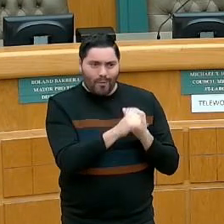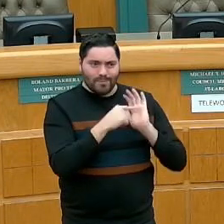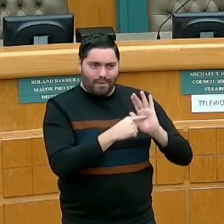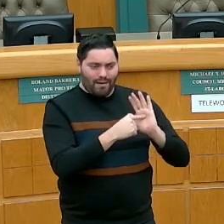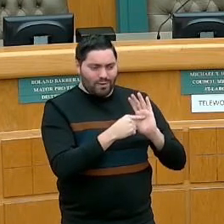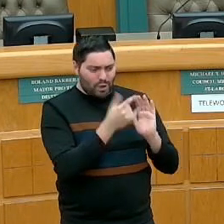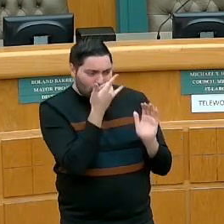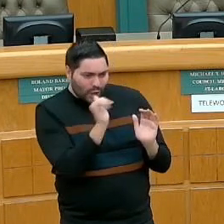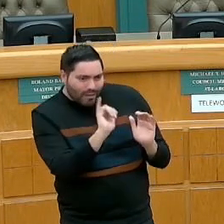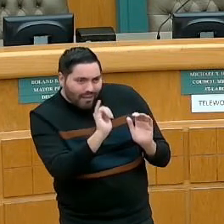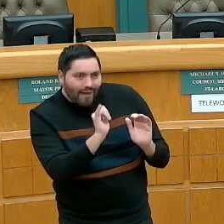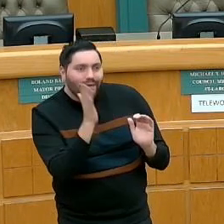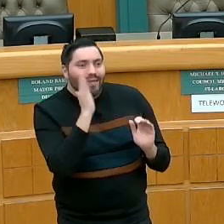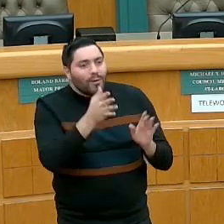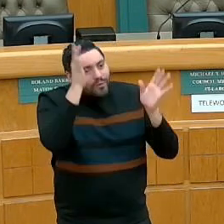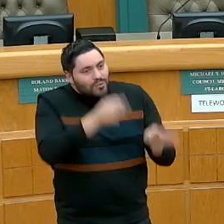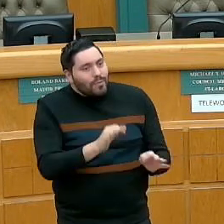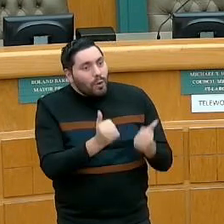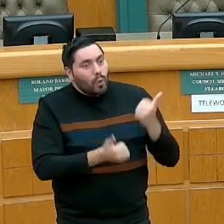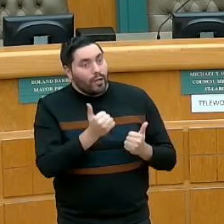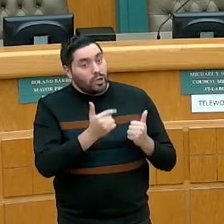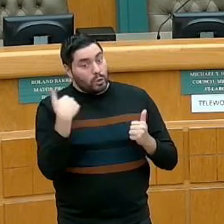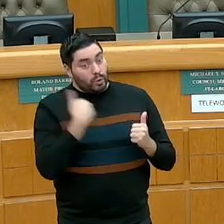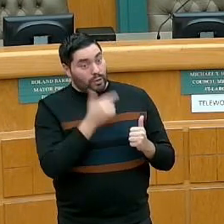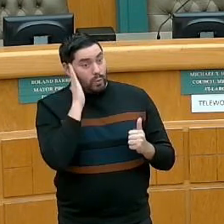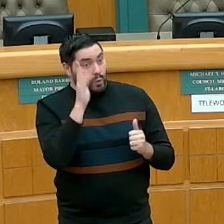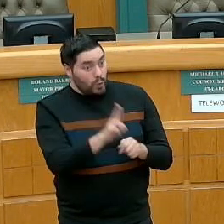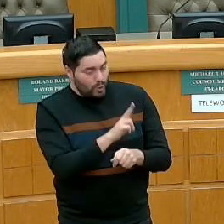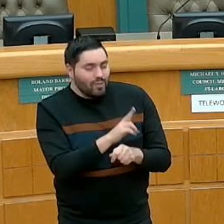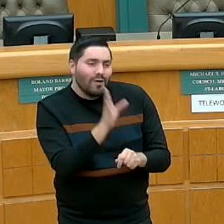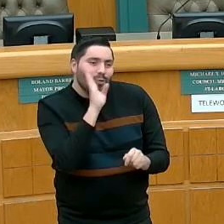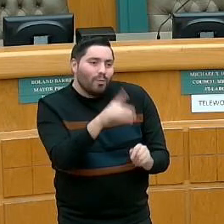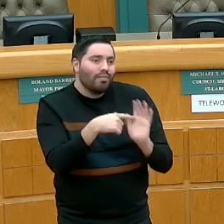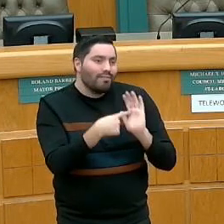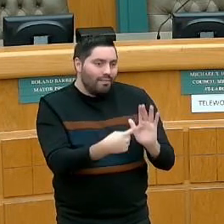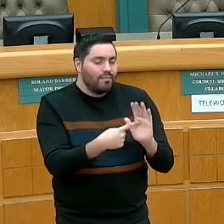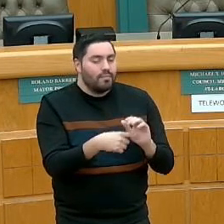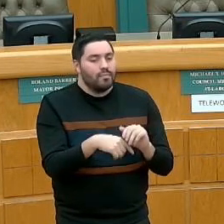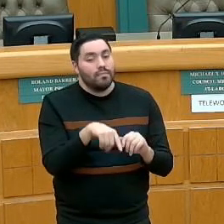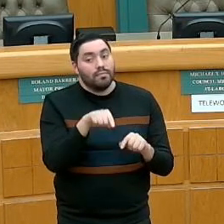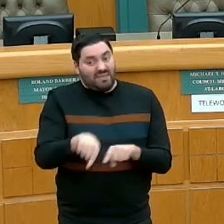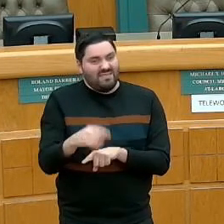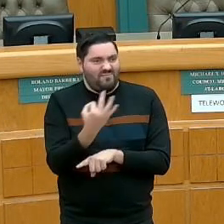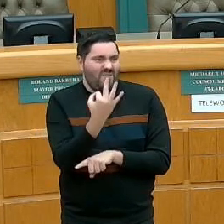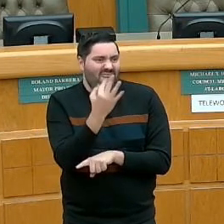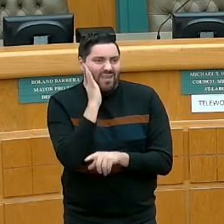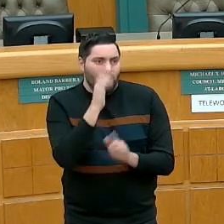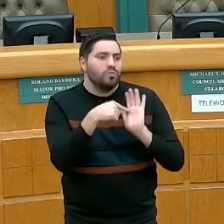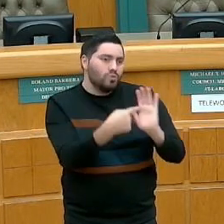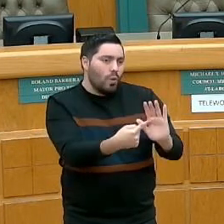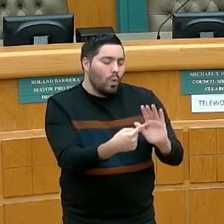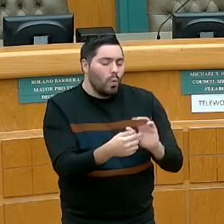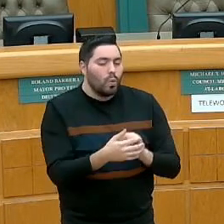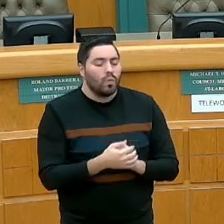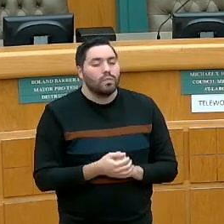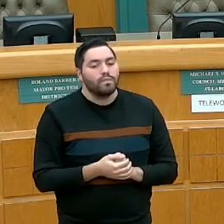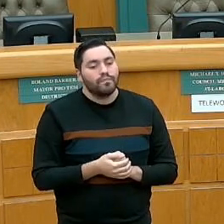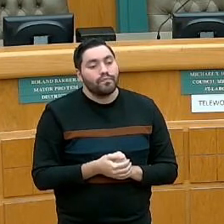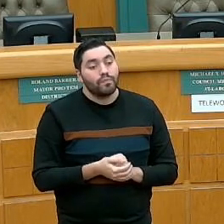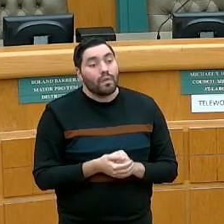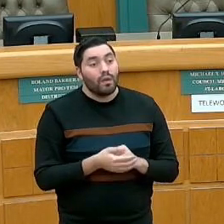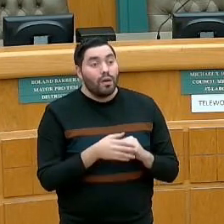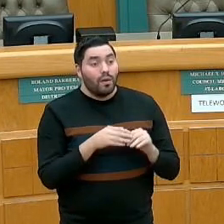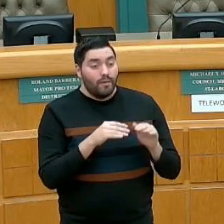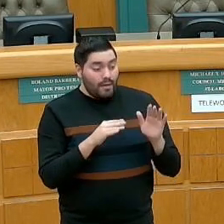they'll determine what is the best model to use for us by Friday. They're basing the